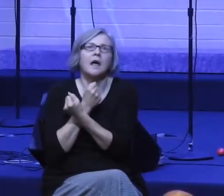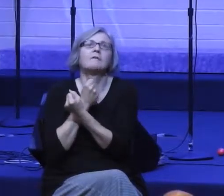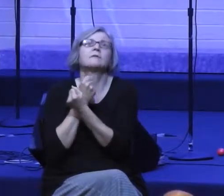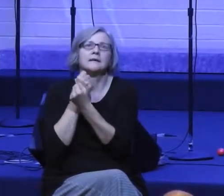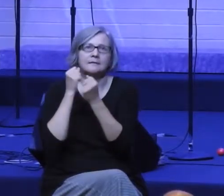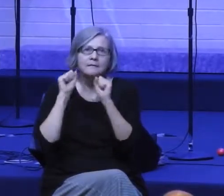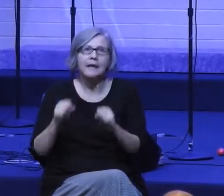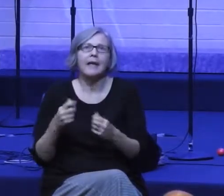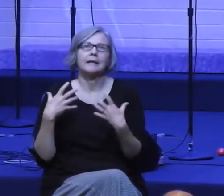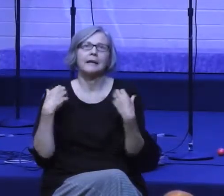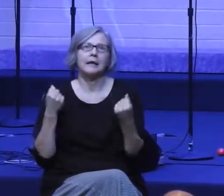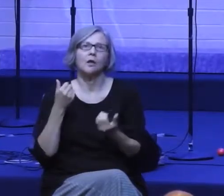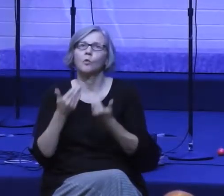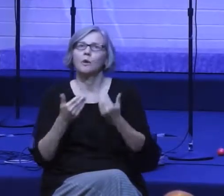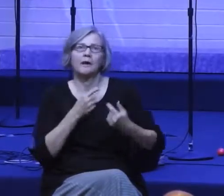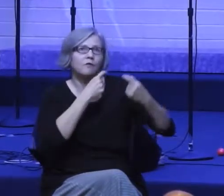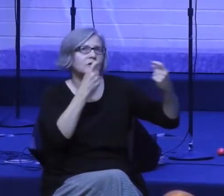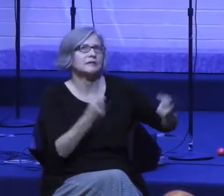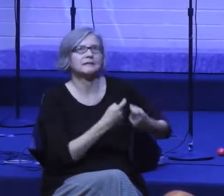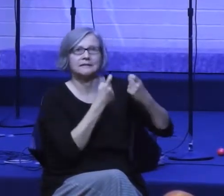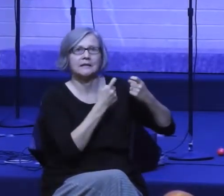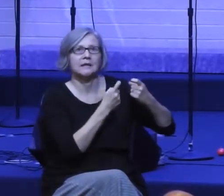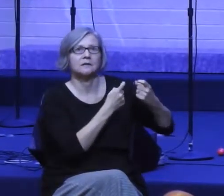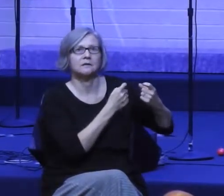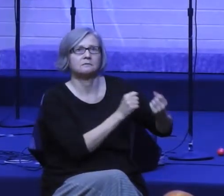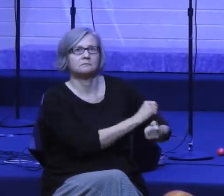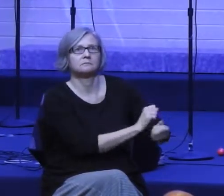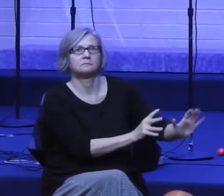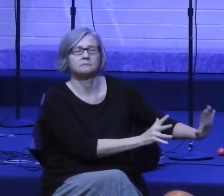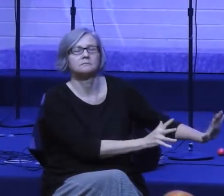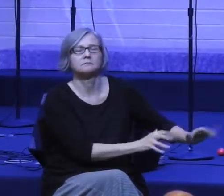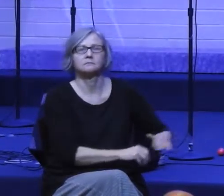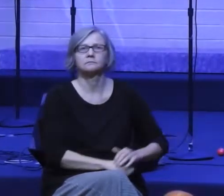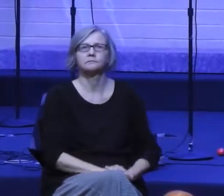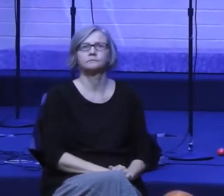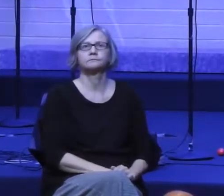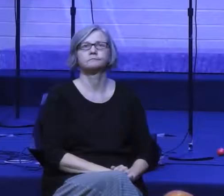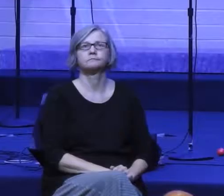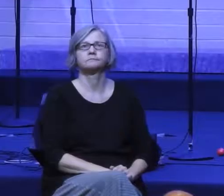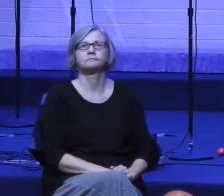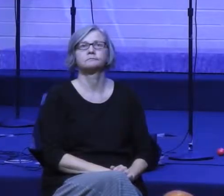sin or fear or suffering has broken.